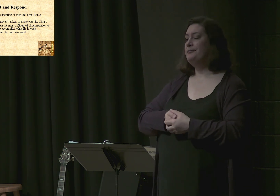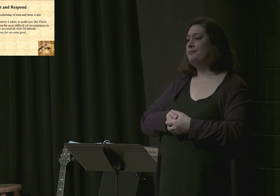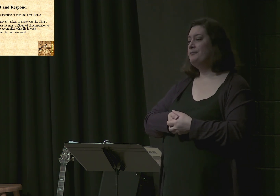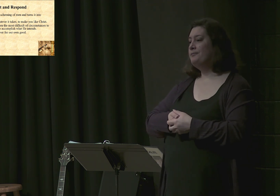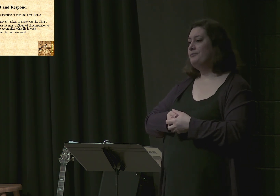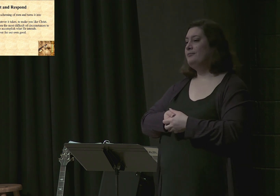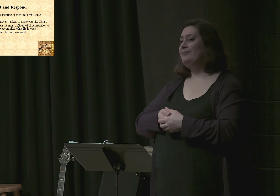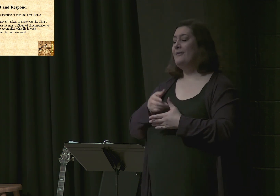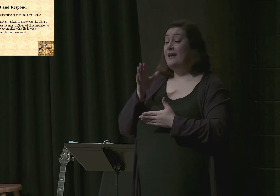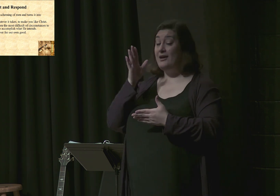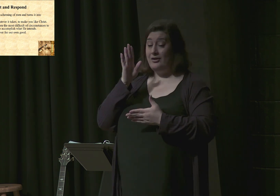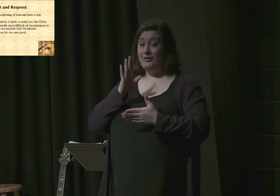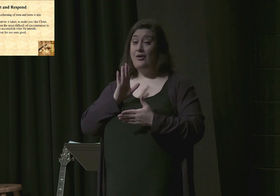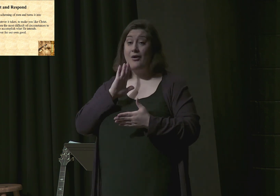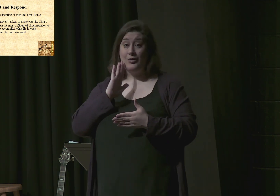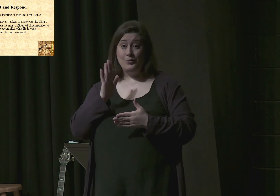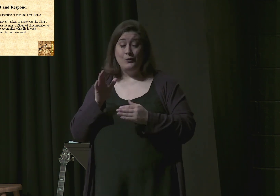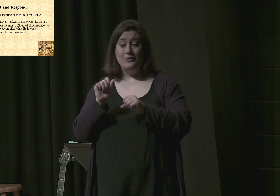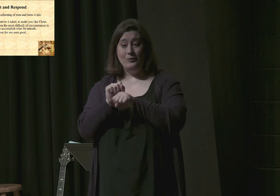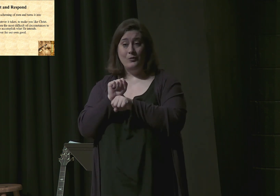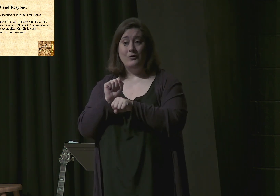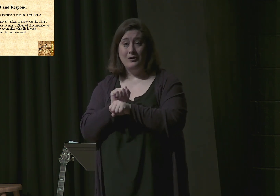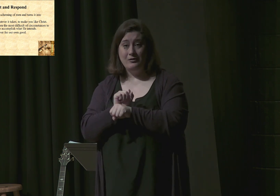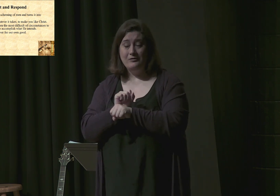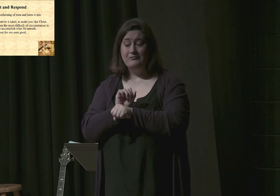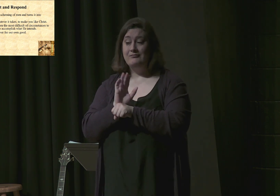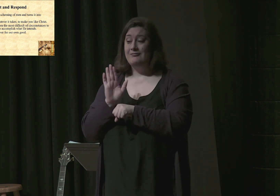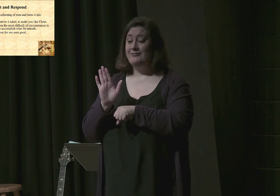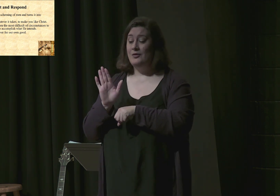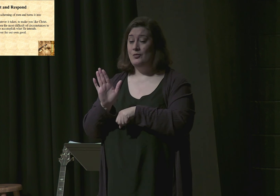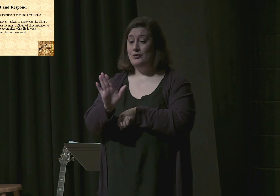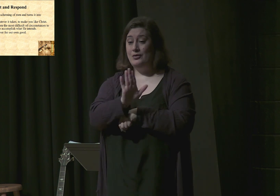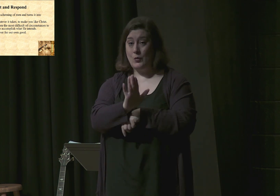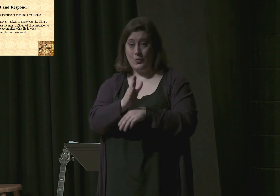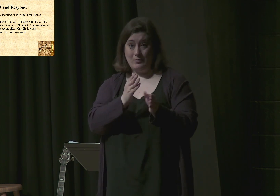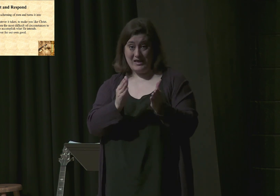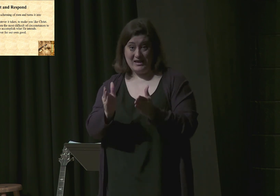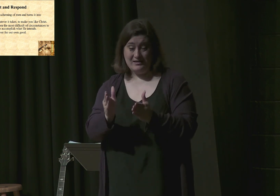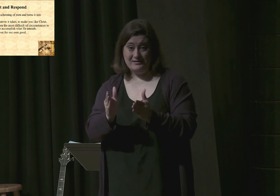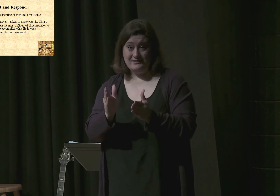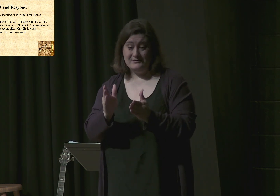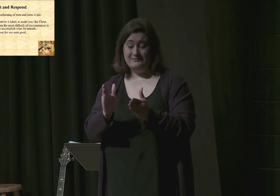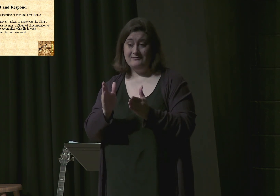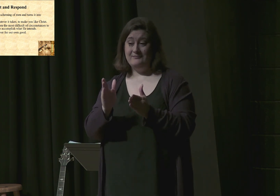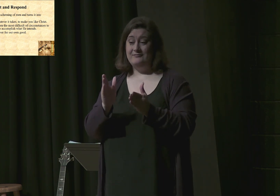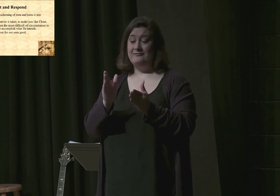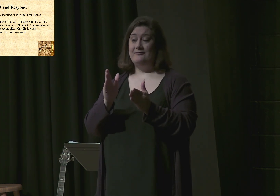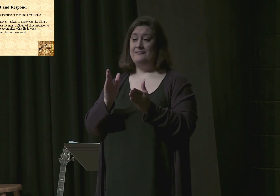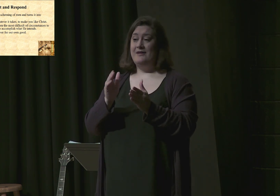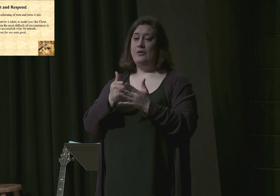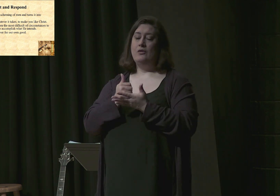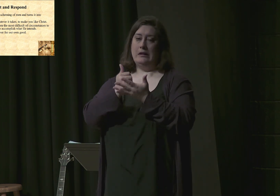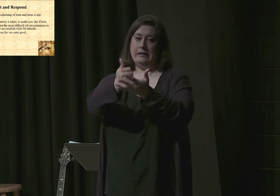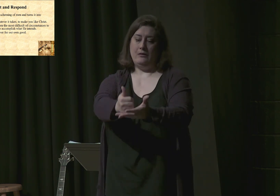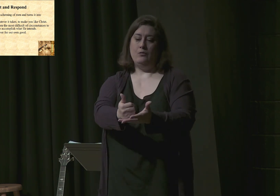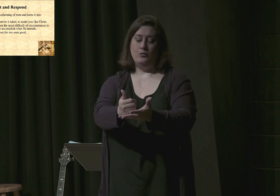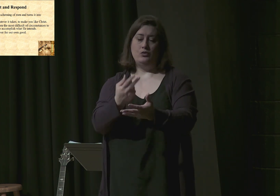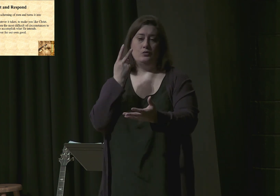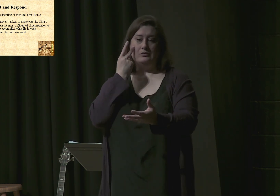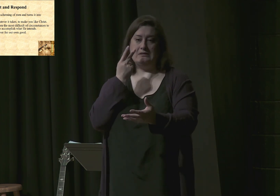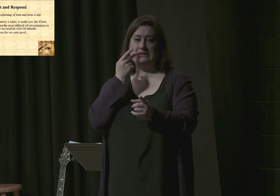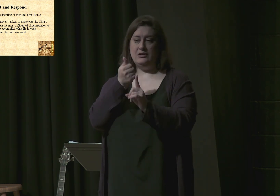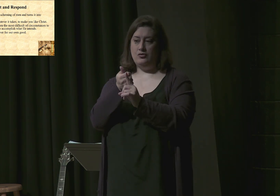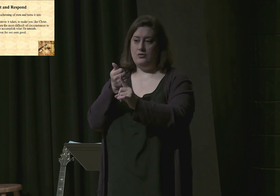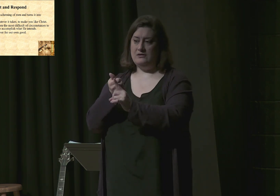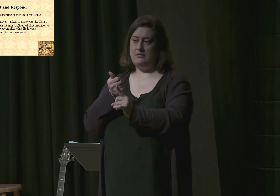But God will work through even these clever schemes to bring us to